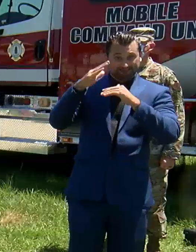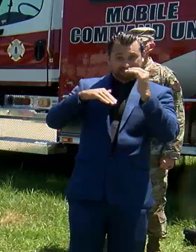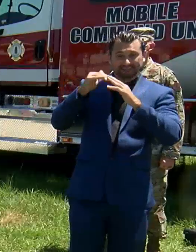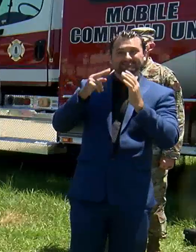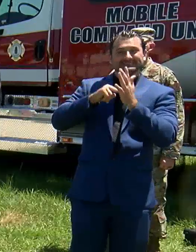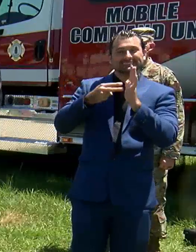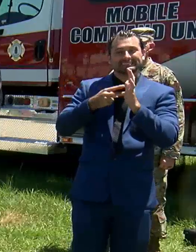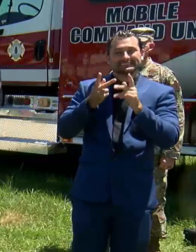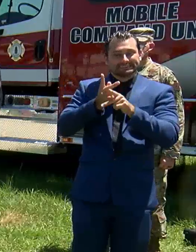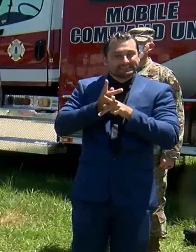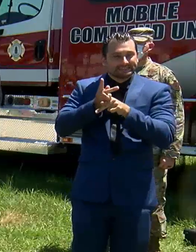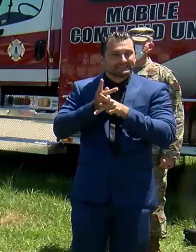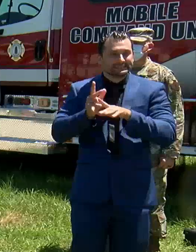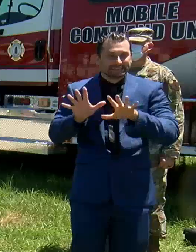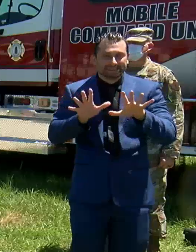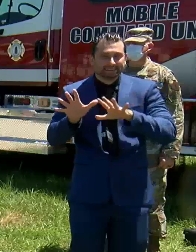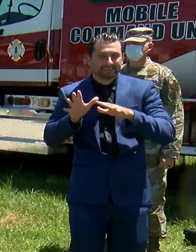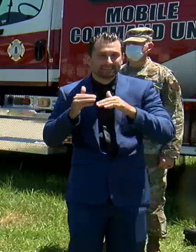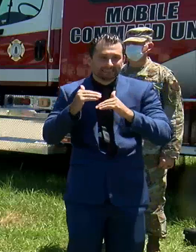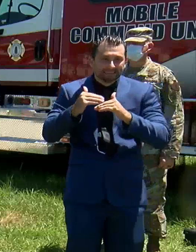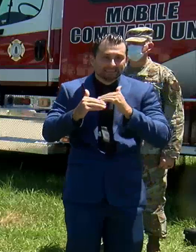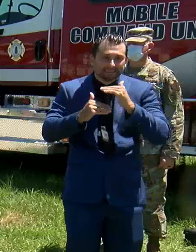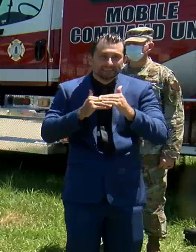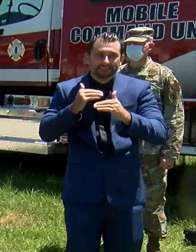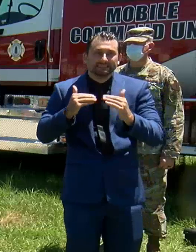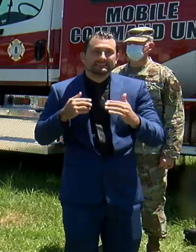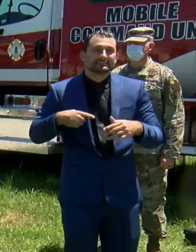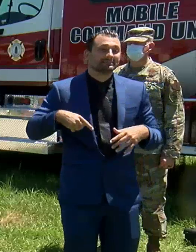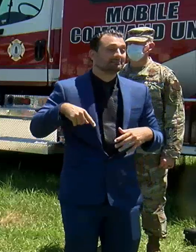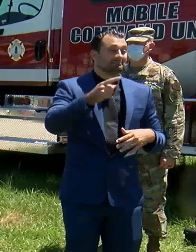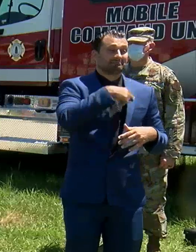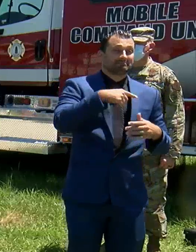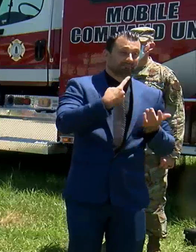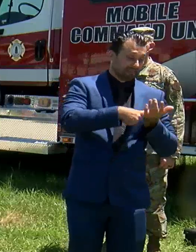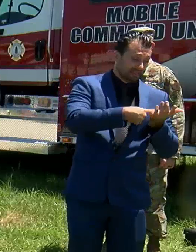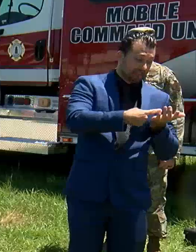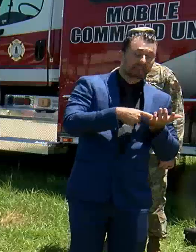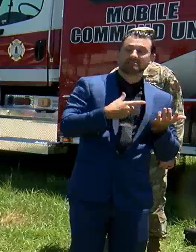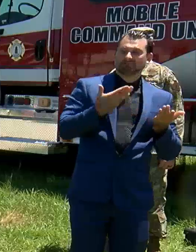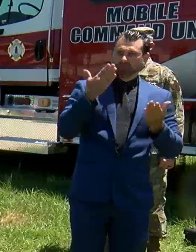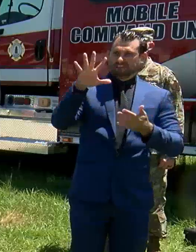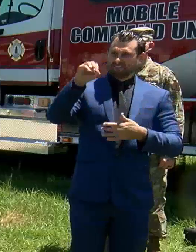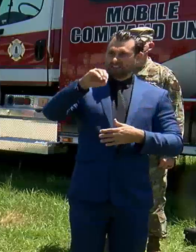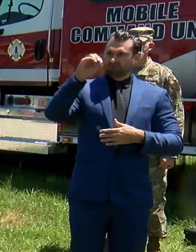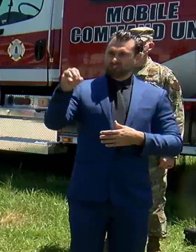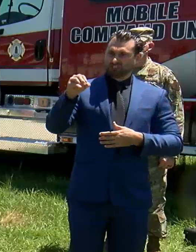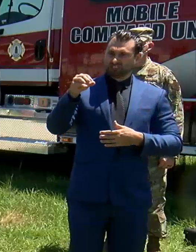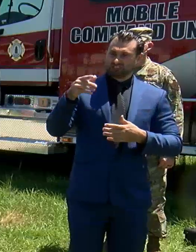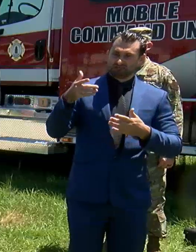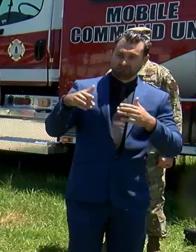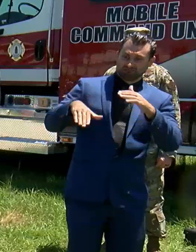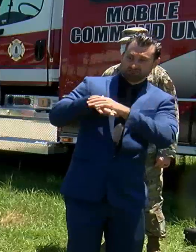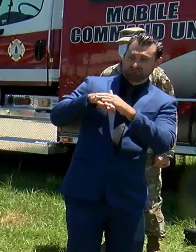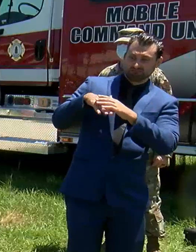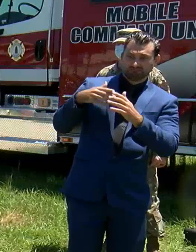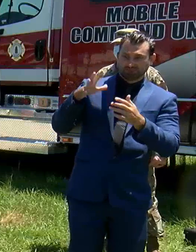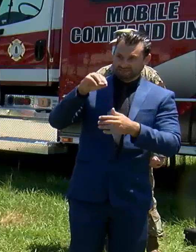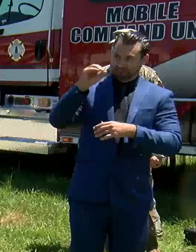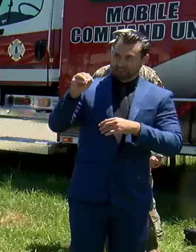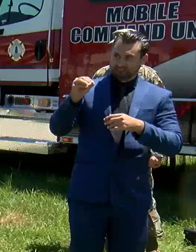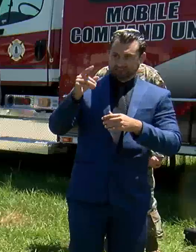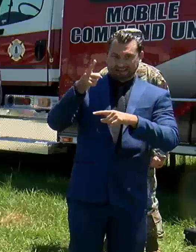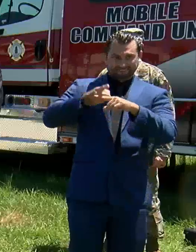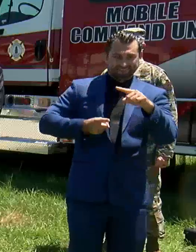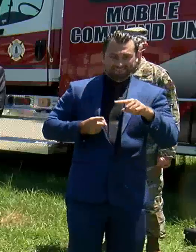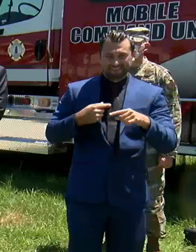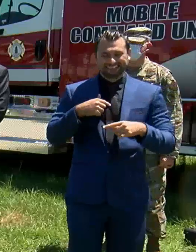they go to 50% immediately. And I understood that 25, heck, even 50, if you close down because of this,